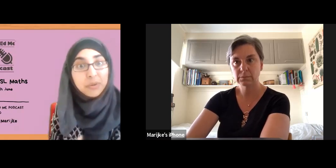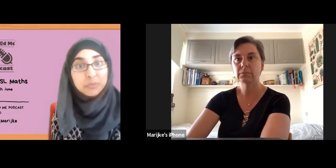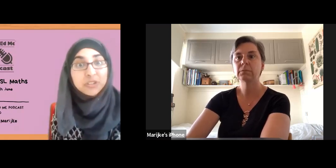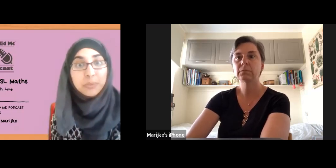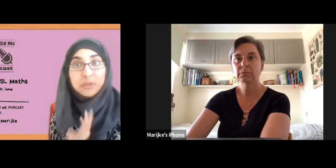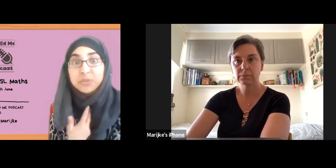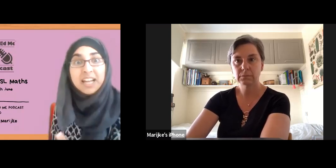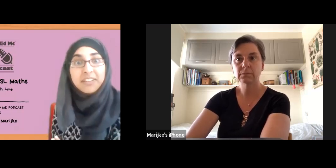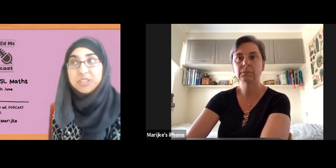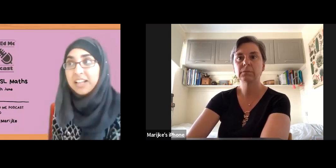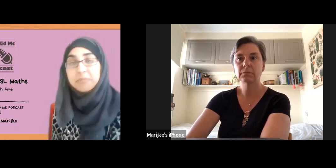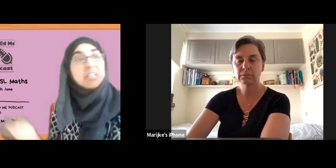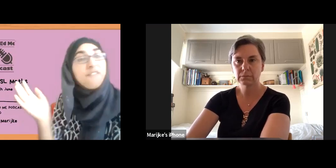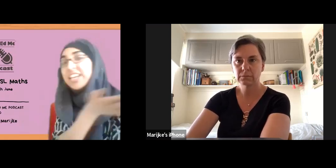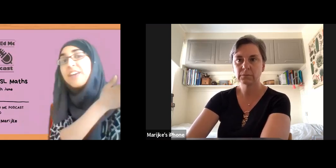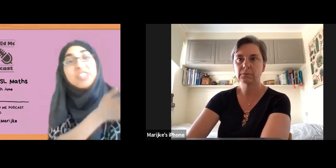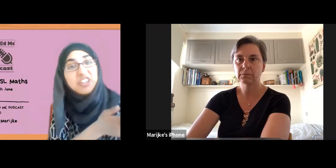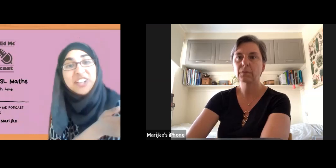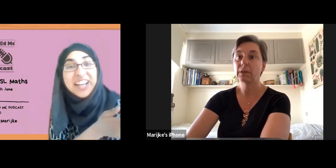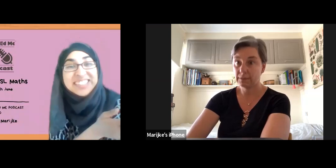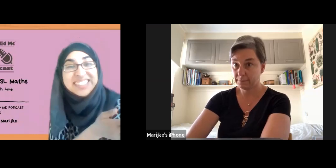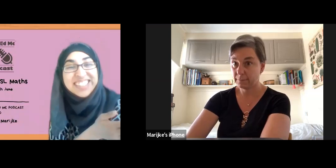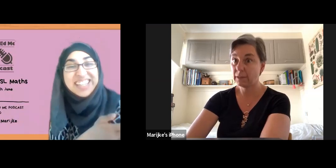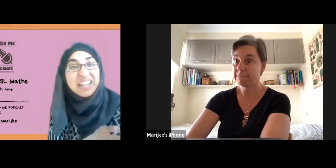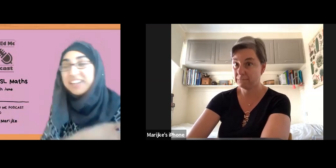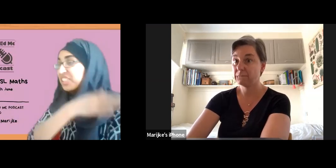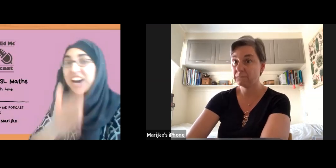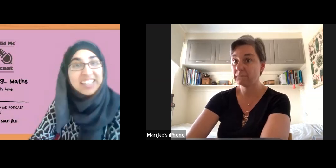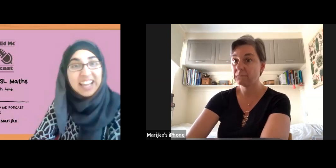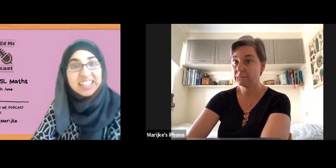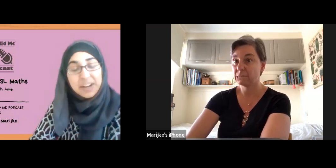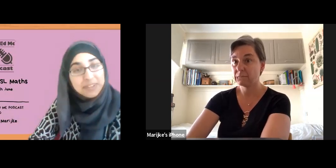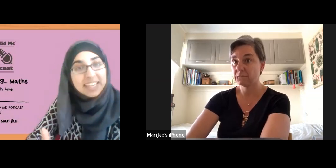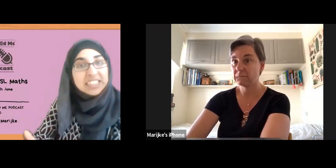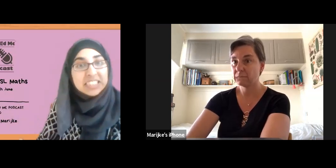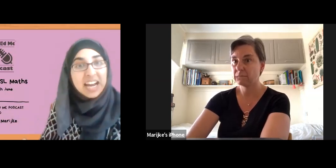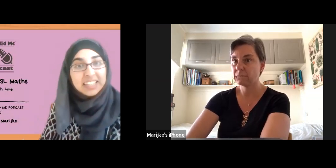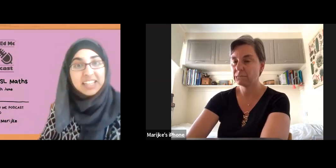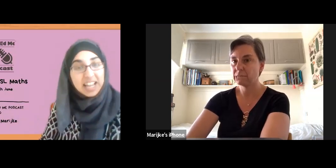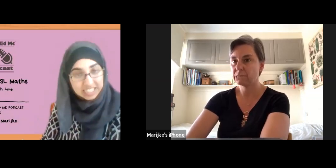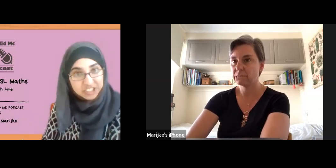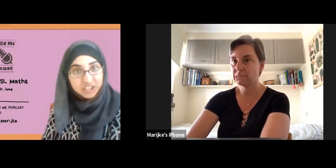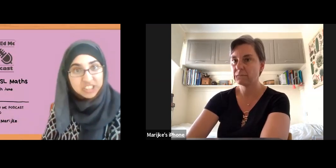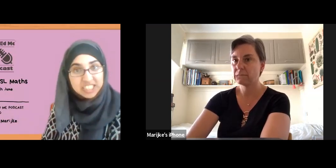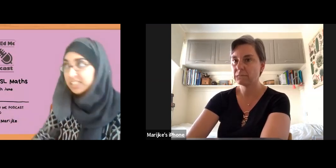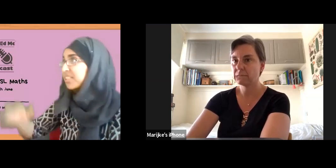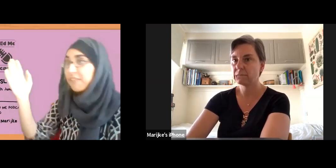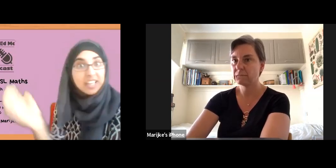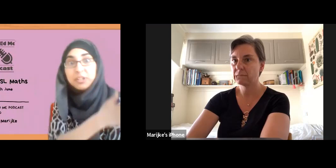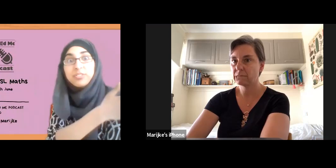what do we tell them? We tell them, forget everything you've learned. We're going to start again. When they get to year 9 and they start GCSEs, we say, forget what you've